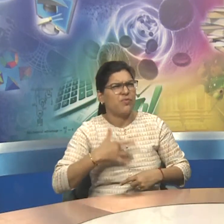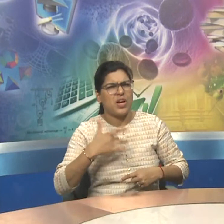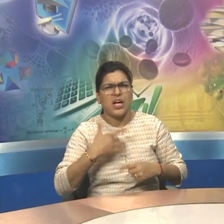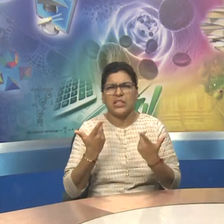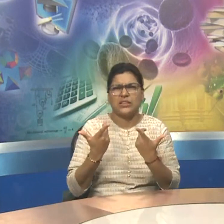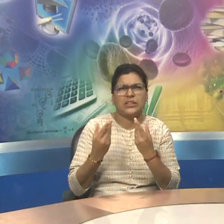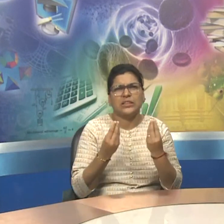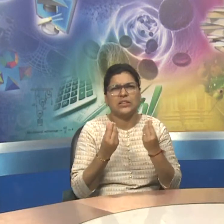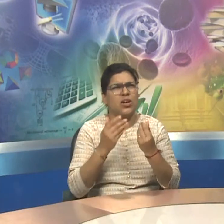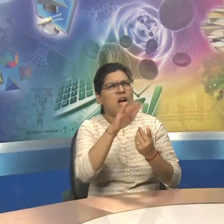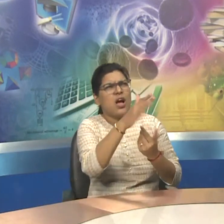means